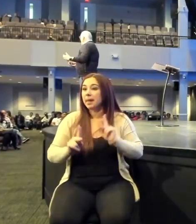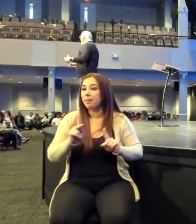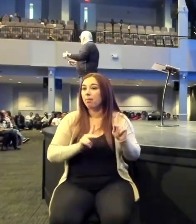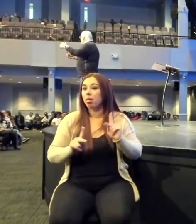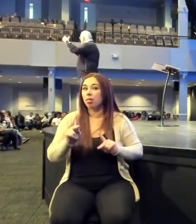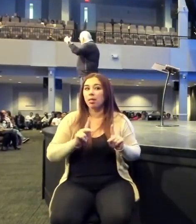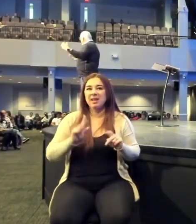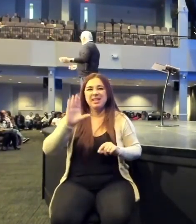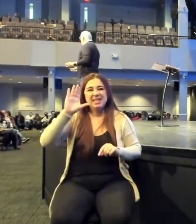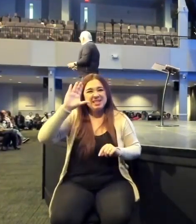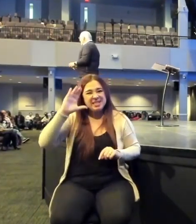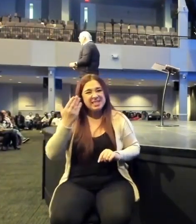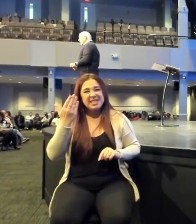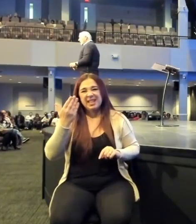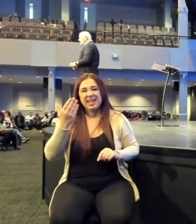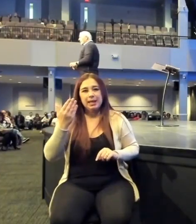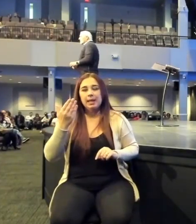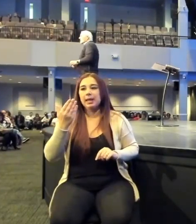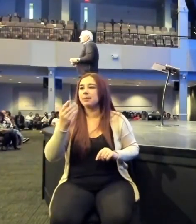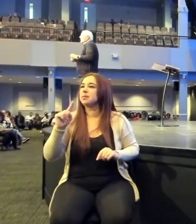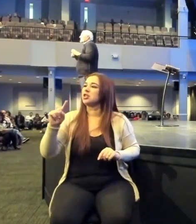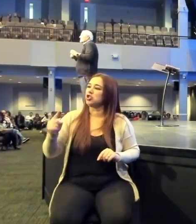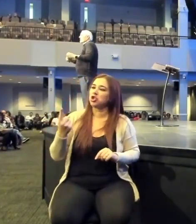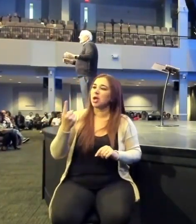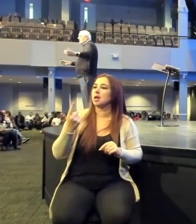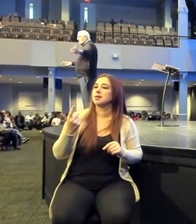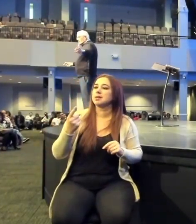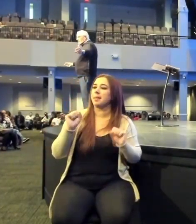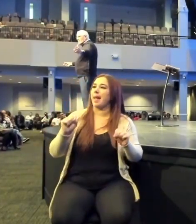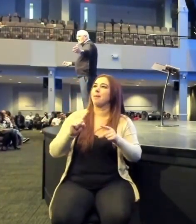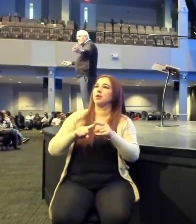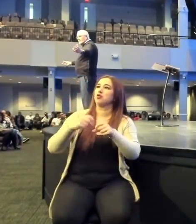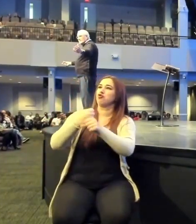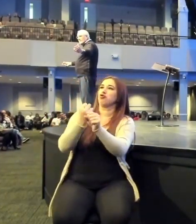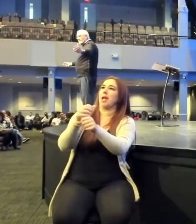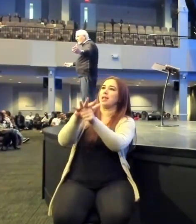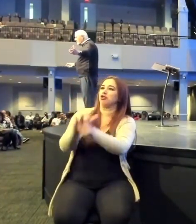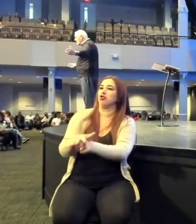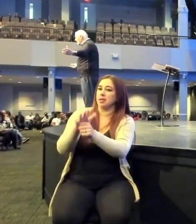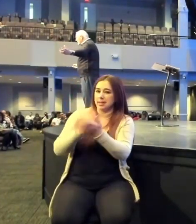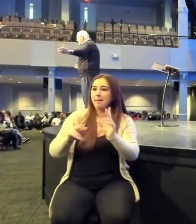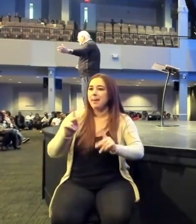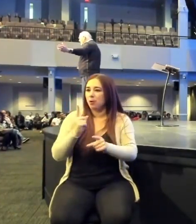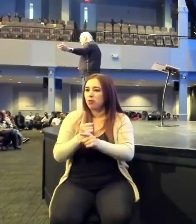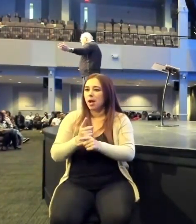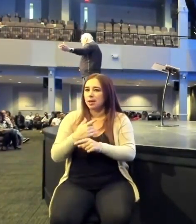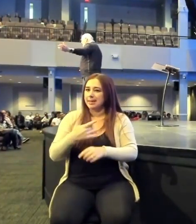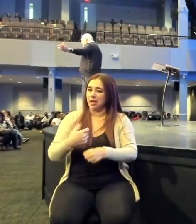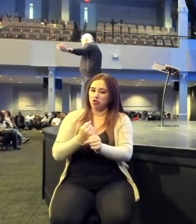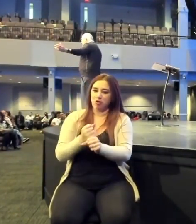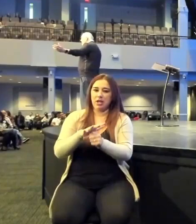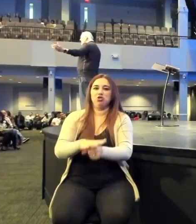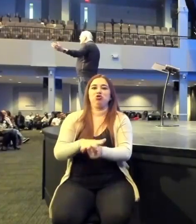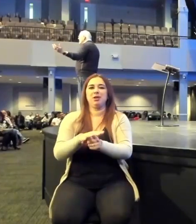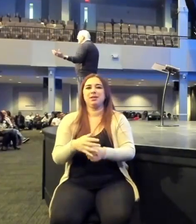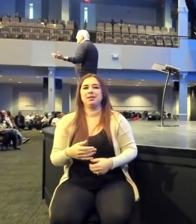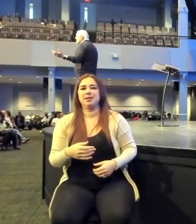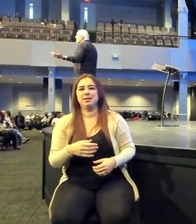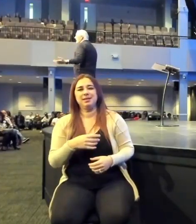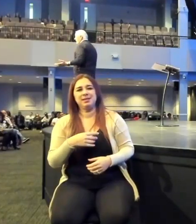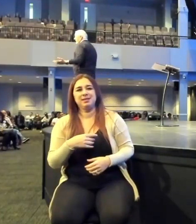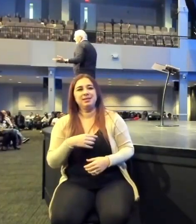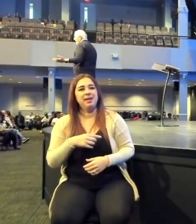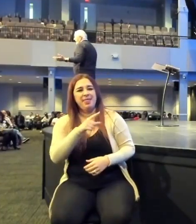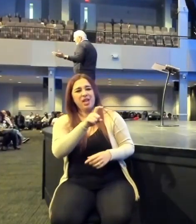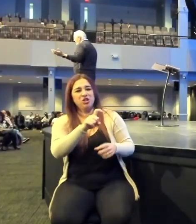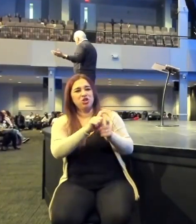seem to have just a knack to create stress. You ever noticed that before? I was like, they should change